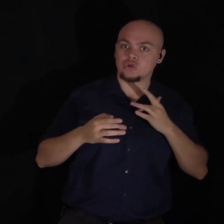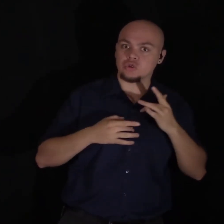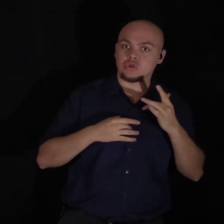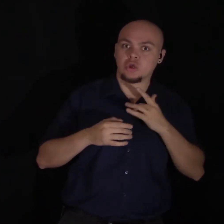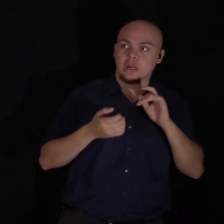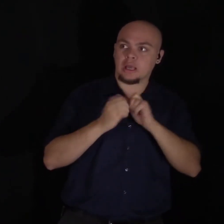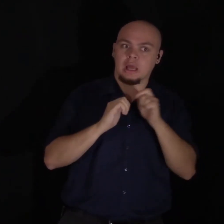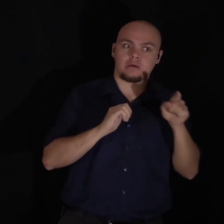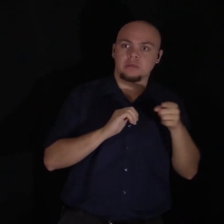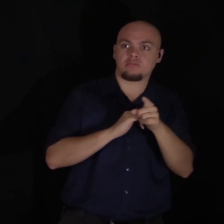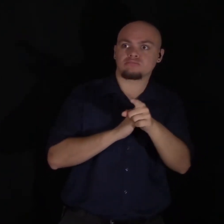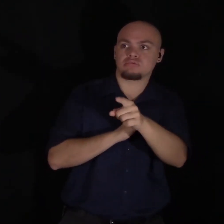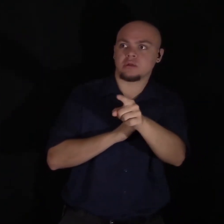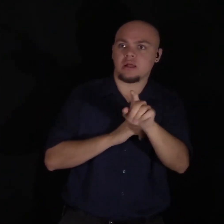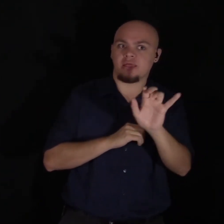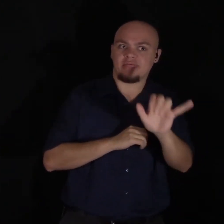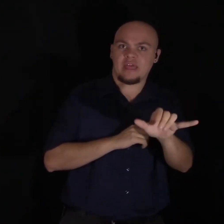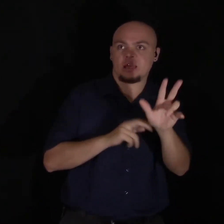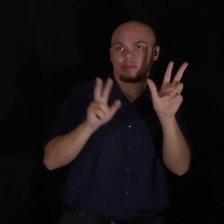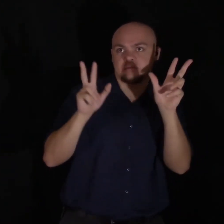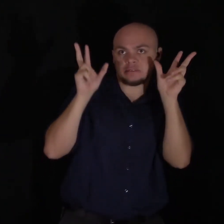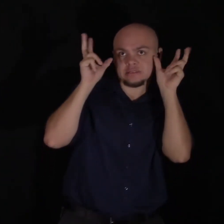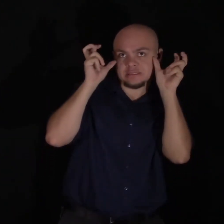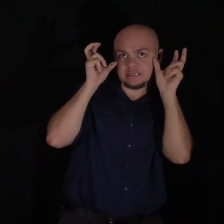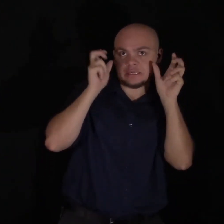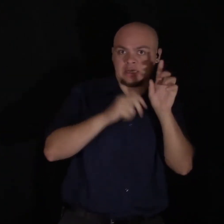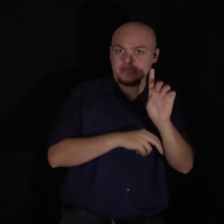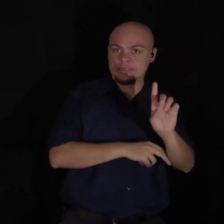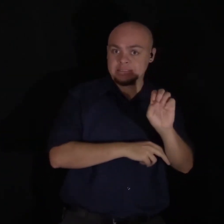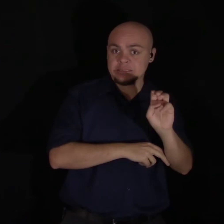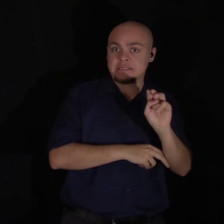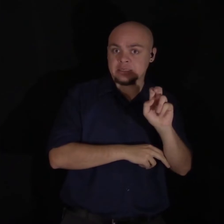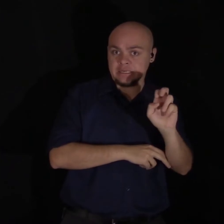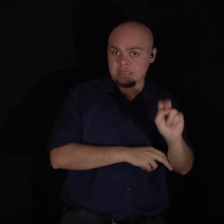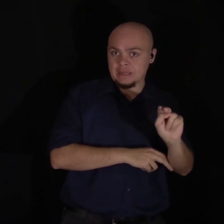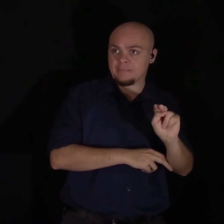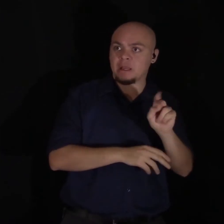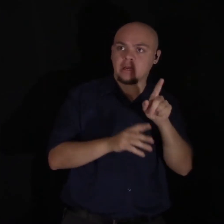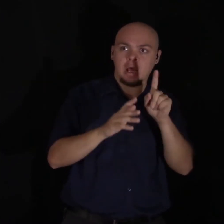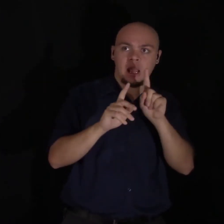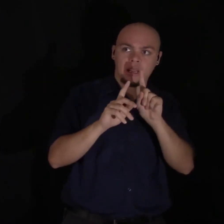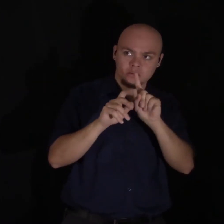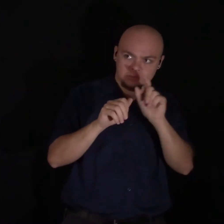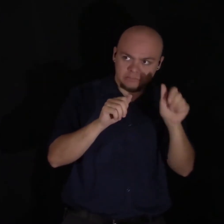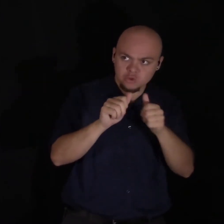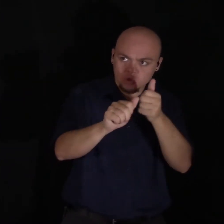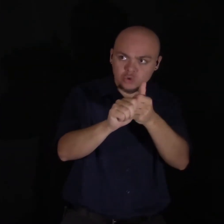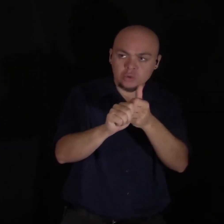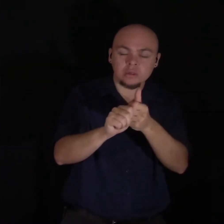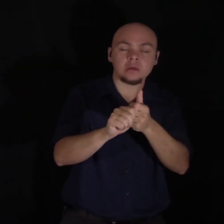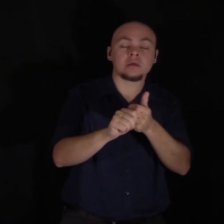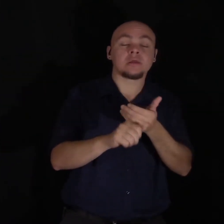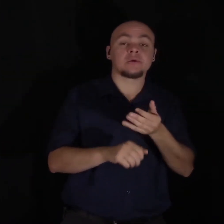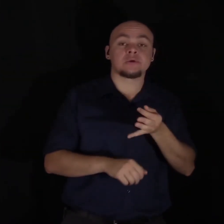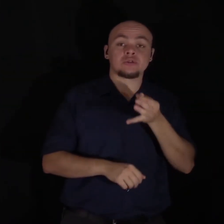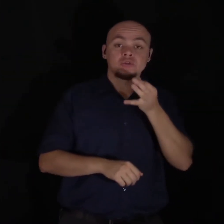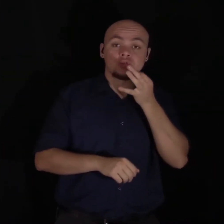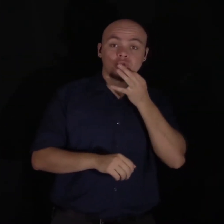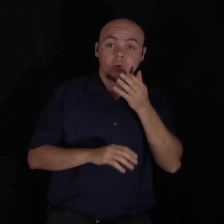which the demon, as he called him, had pursued. Soon after, when he was alone with